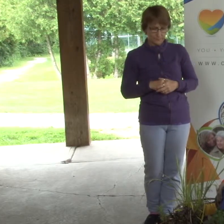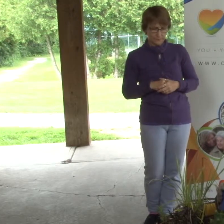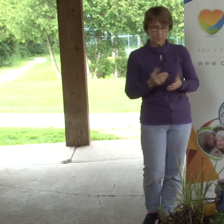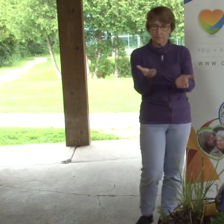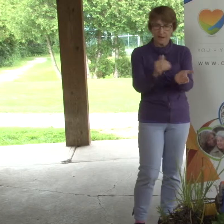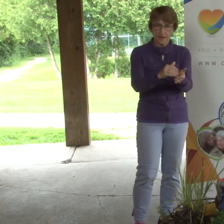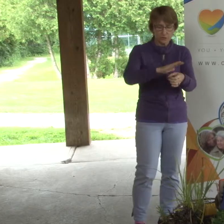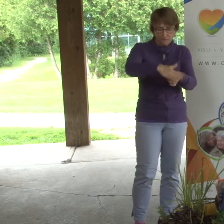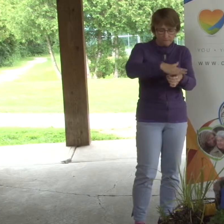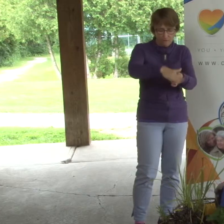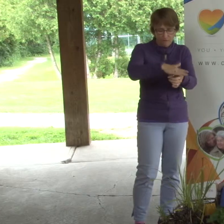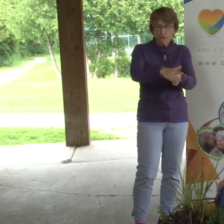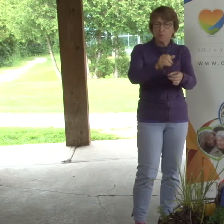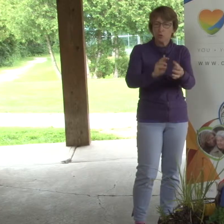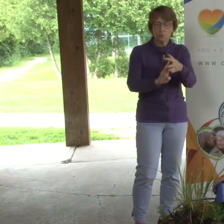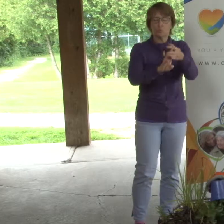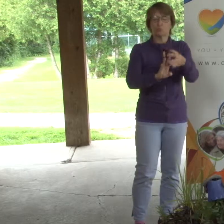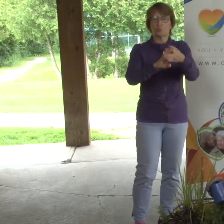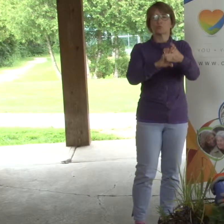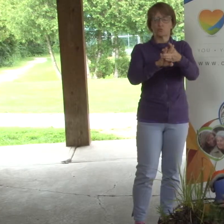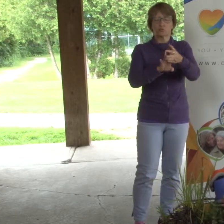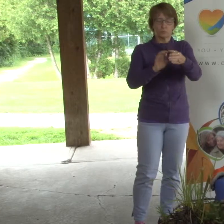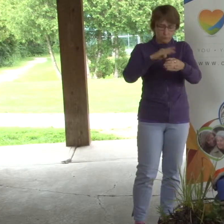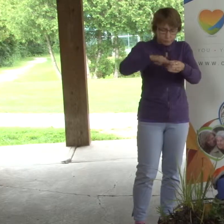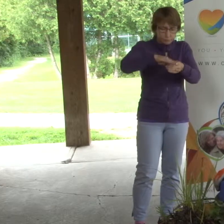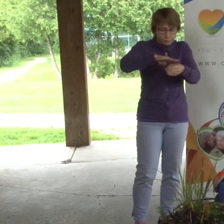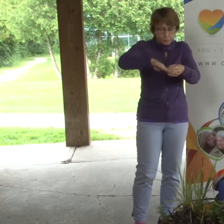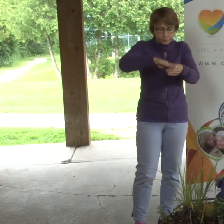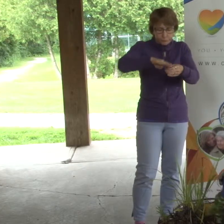And again, just making sure the roots aren't